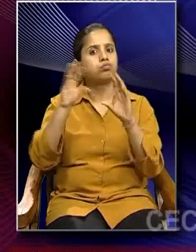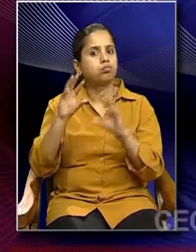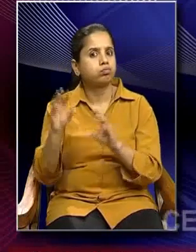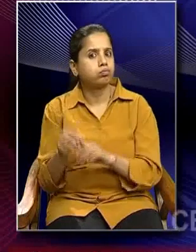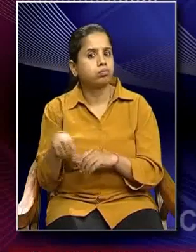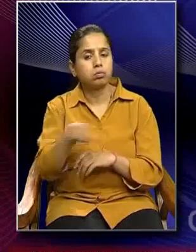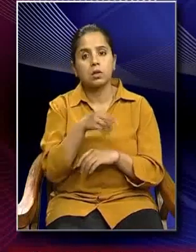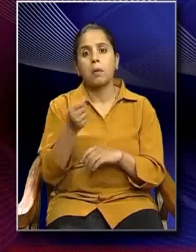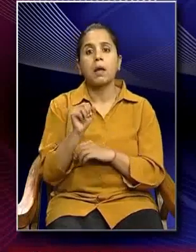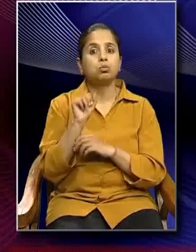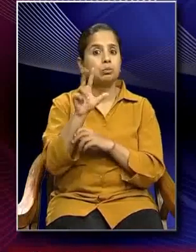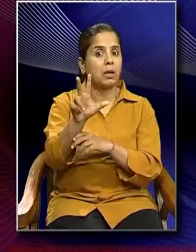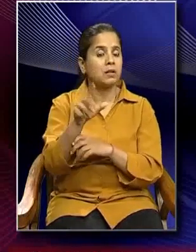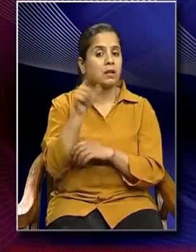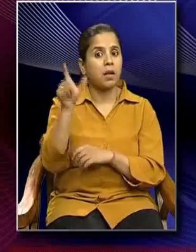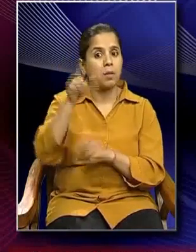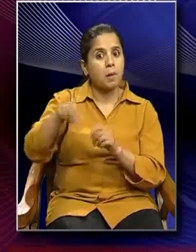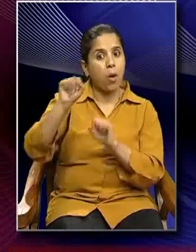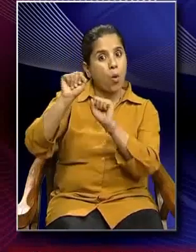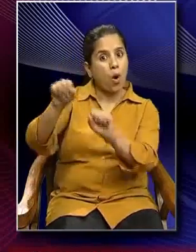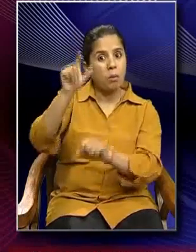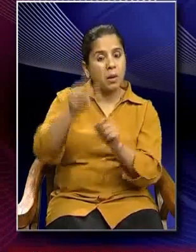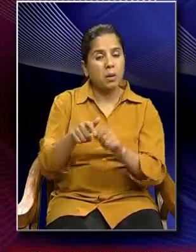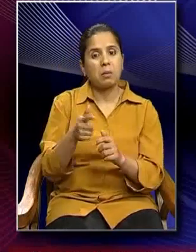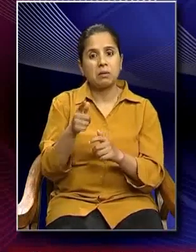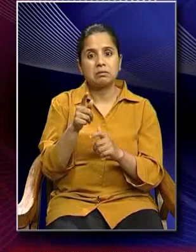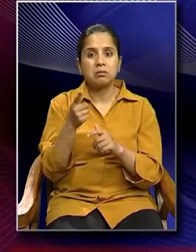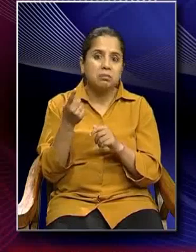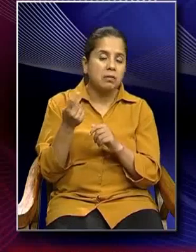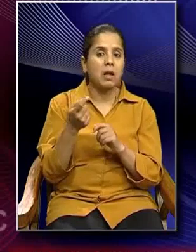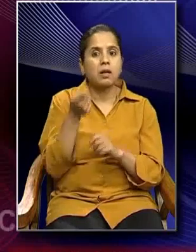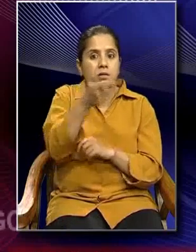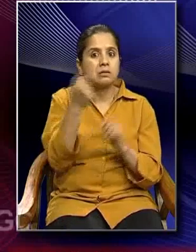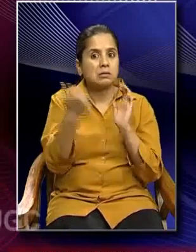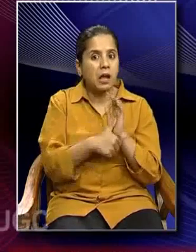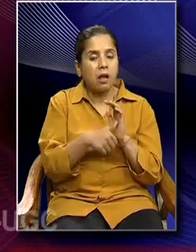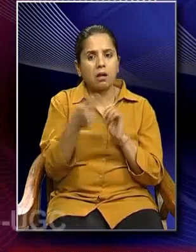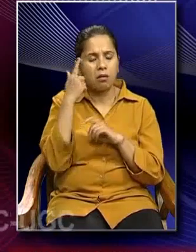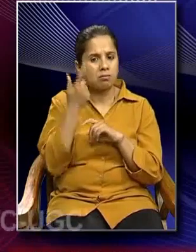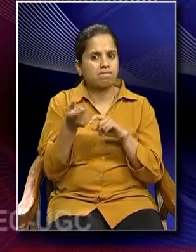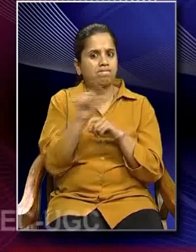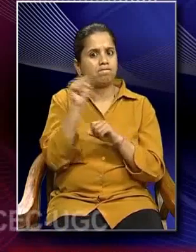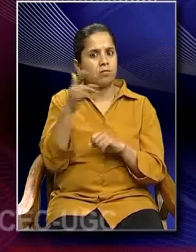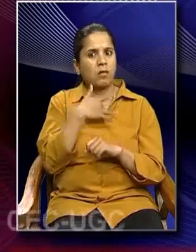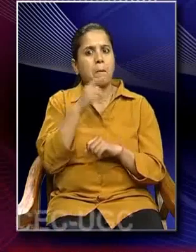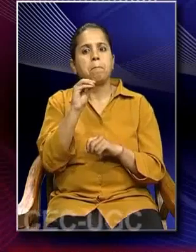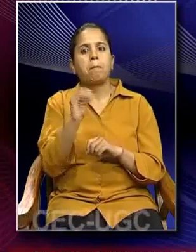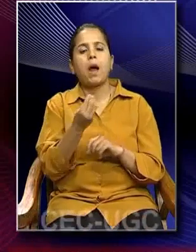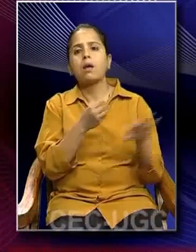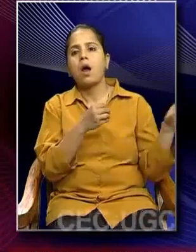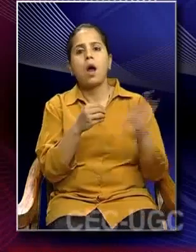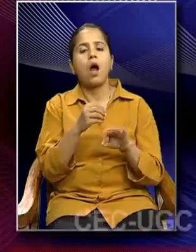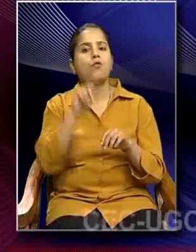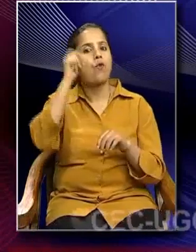very expensive, the native labor force. And so therefore they have an incentive to hire people